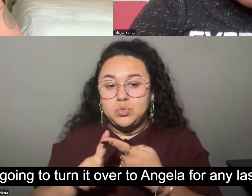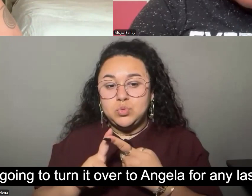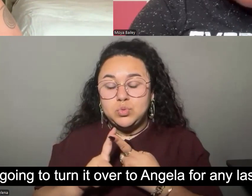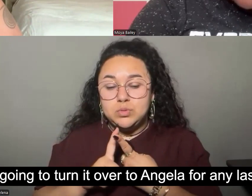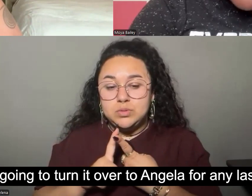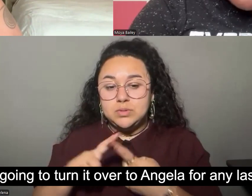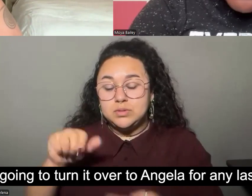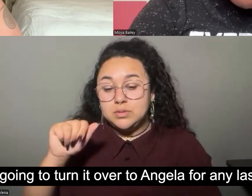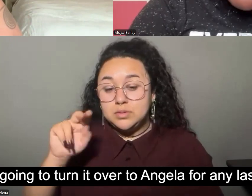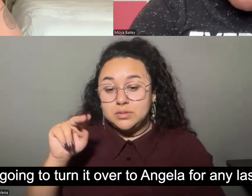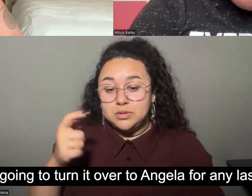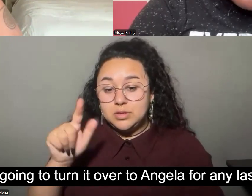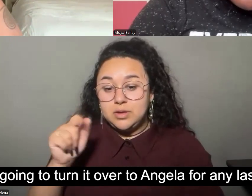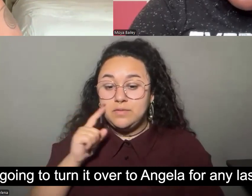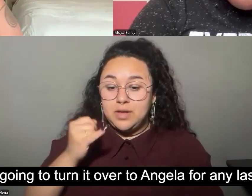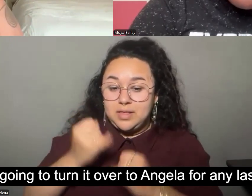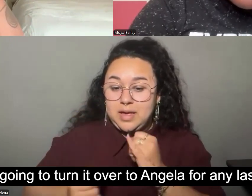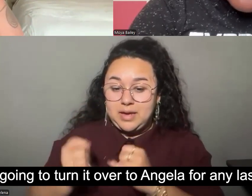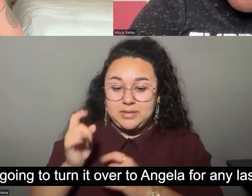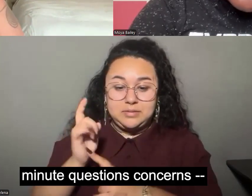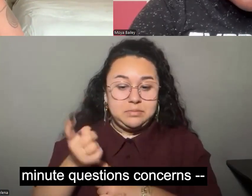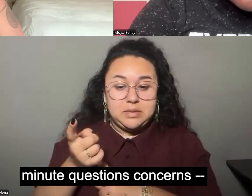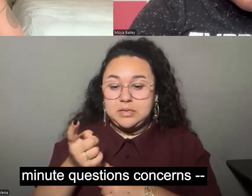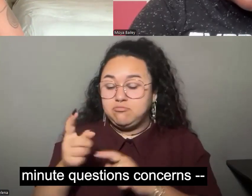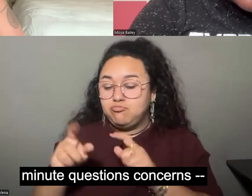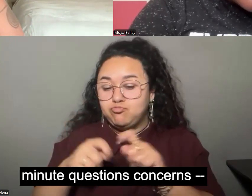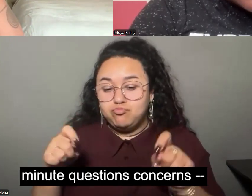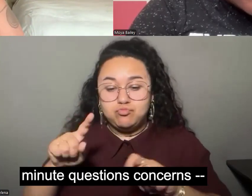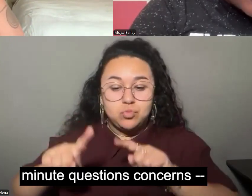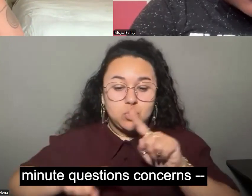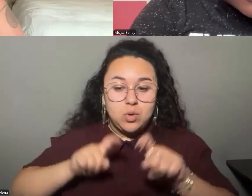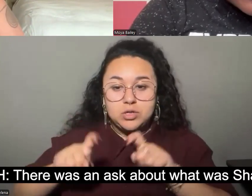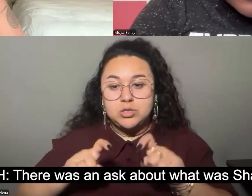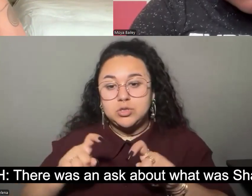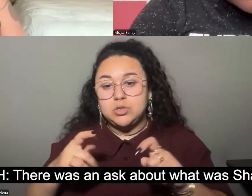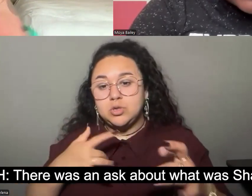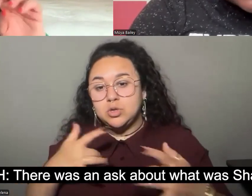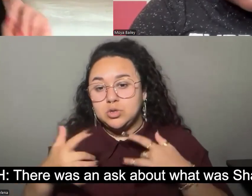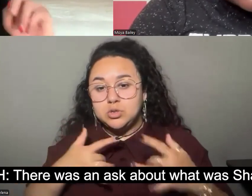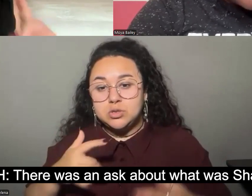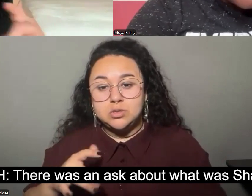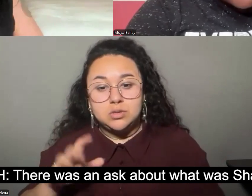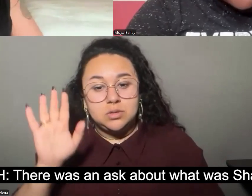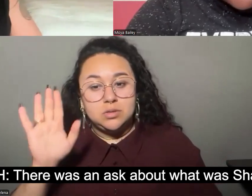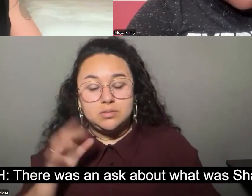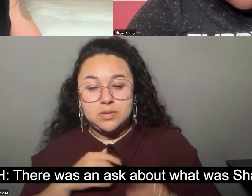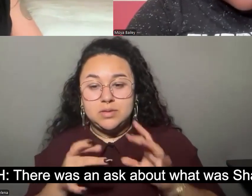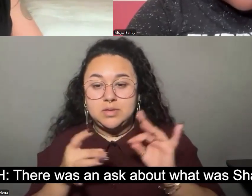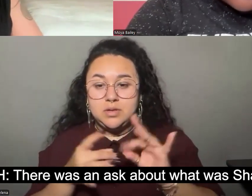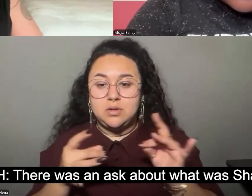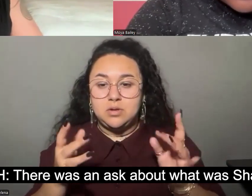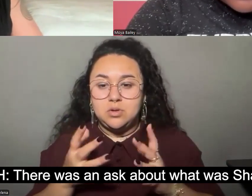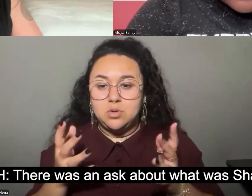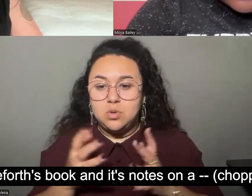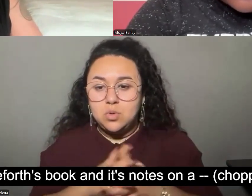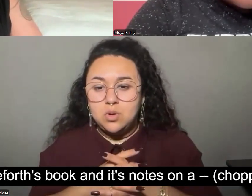to Angela for any last minute questions, Can I say concerns. Oh, Yeah, please. There was an ask about what was Sharon